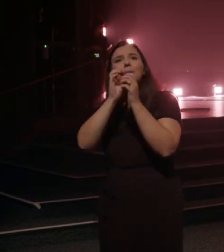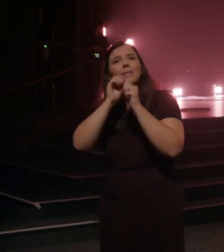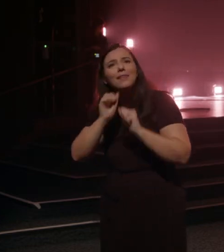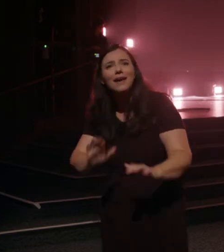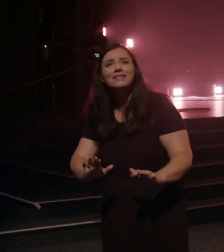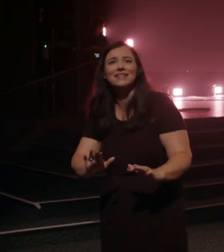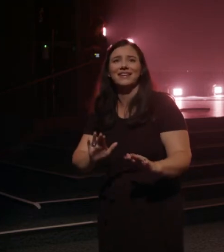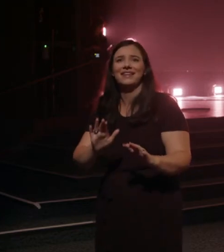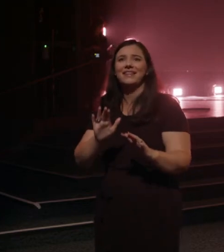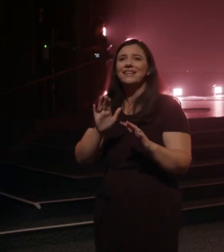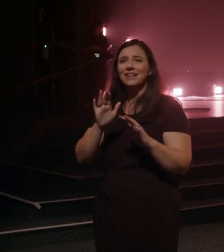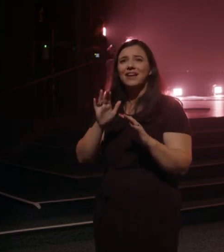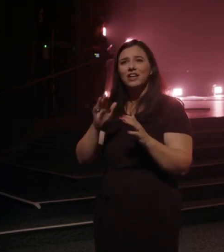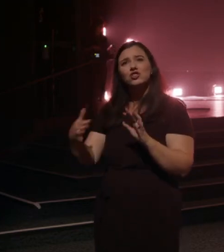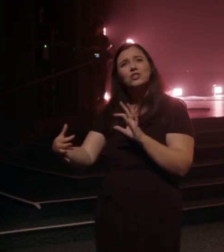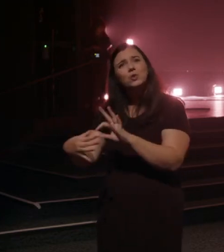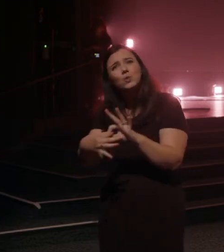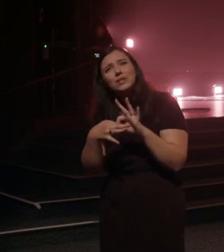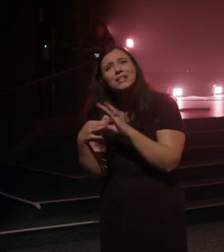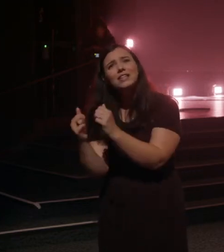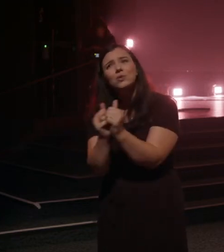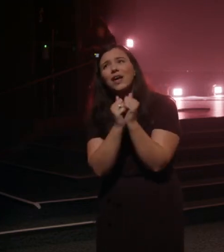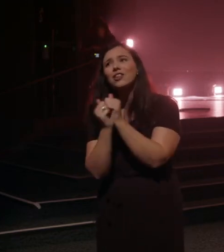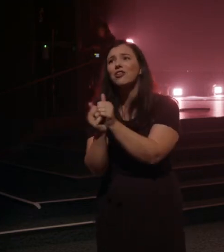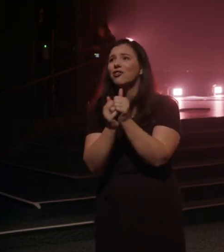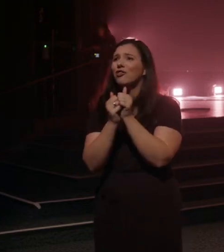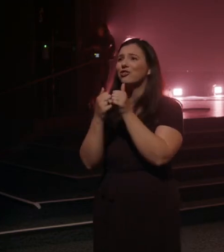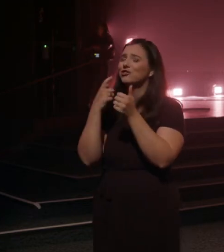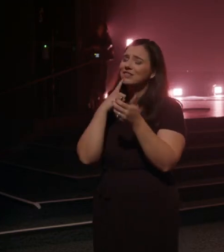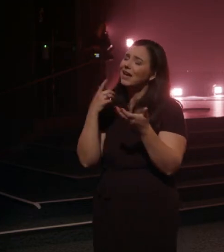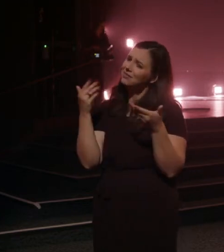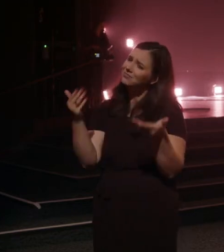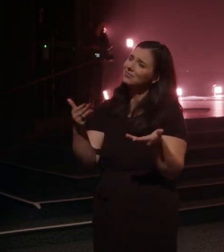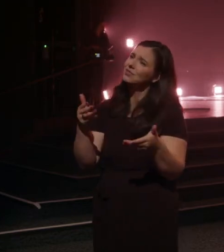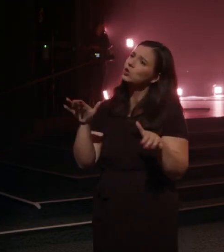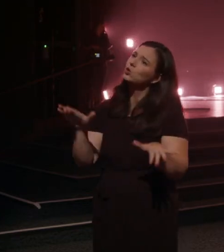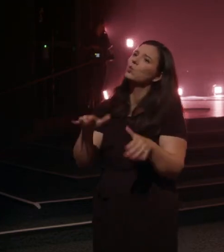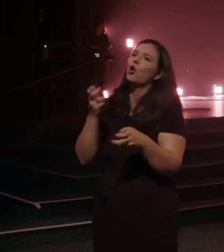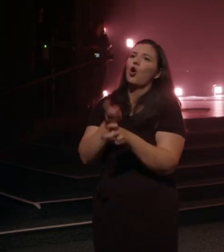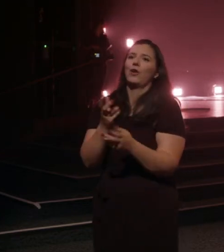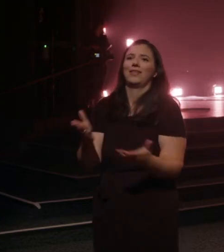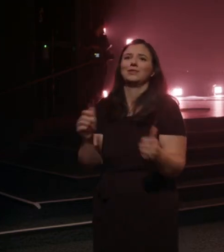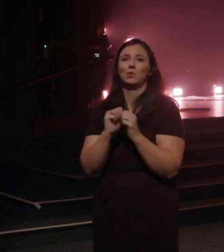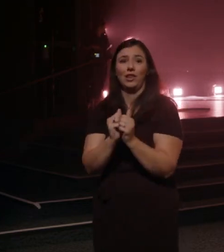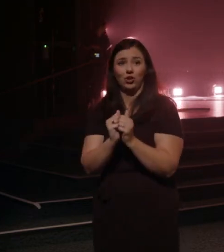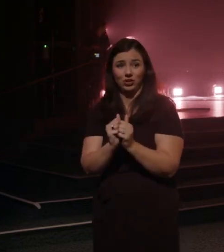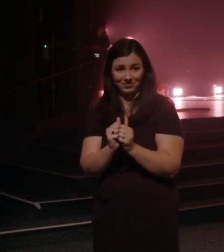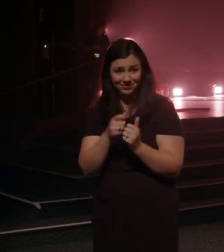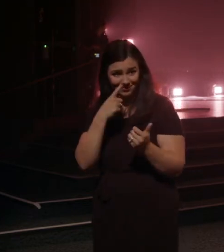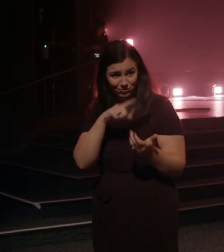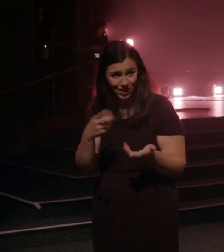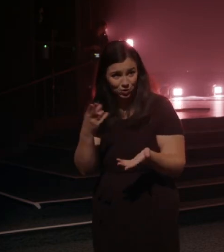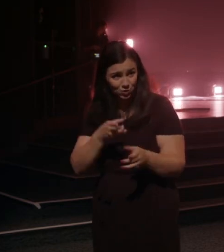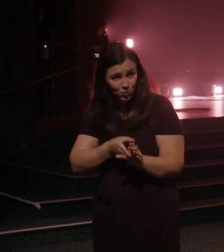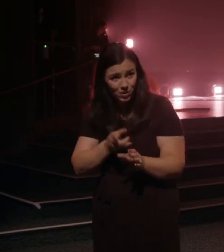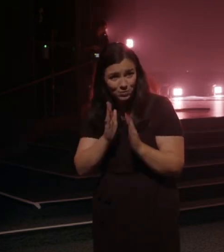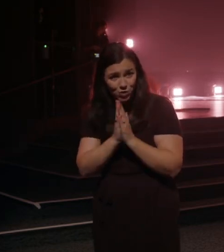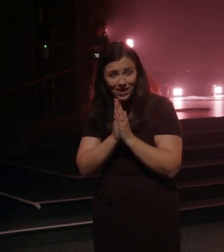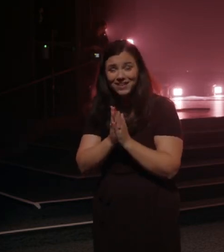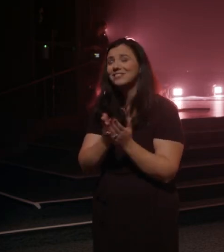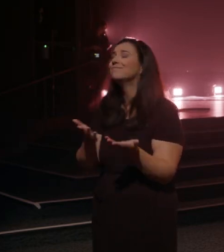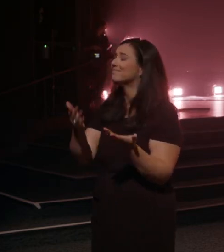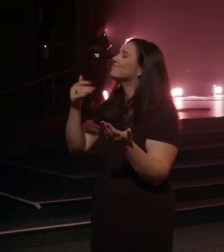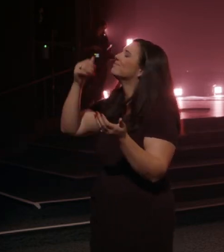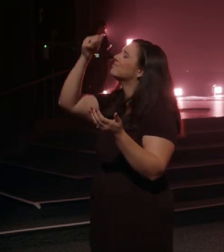blessing and just in unity together go, hey, let's do hard together. Can we do that today? Father